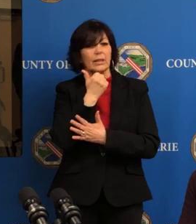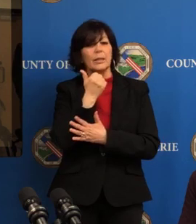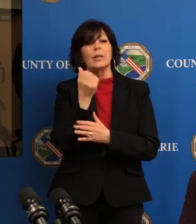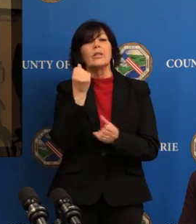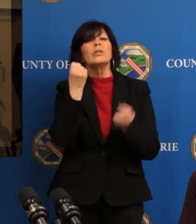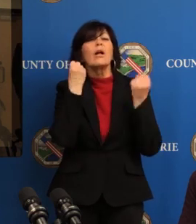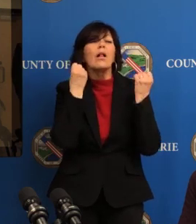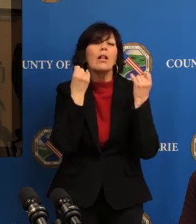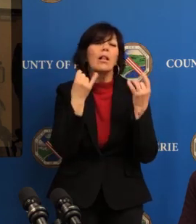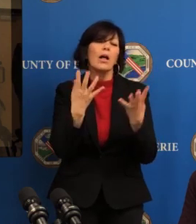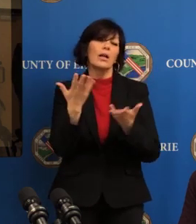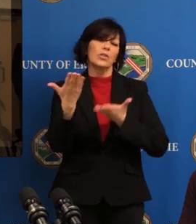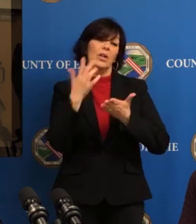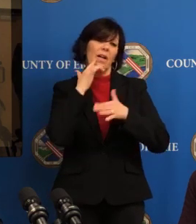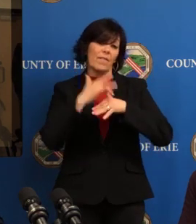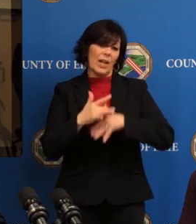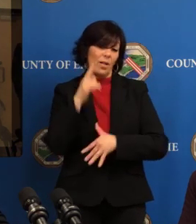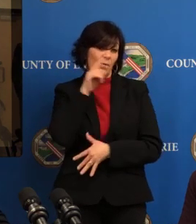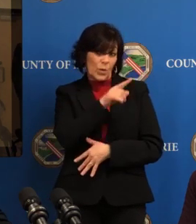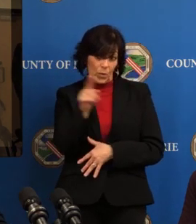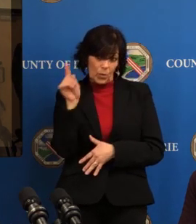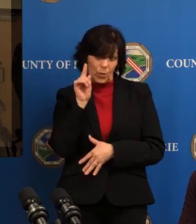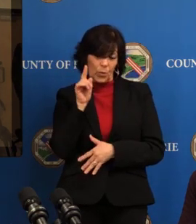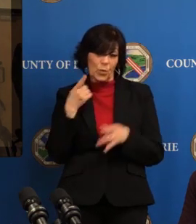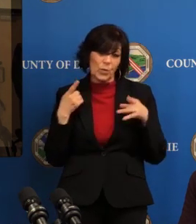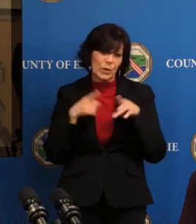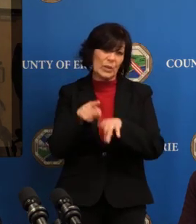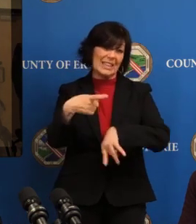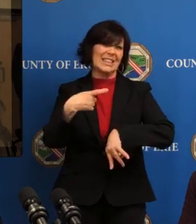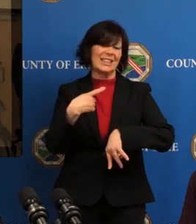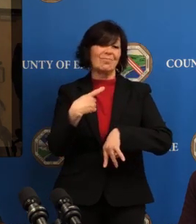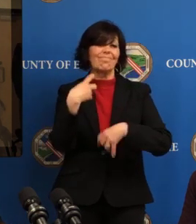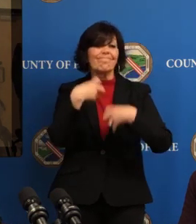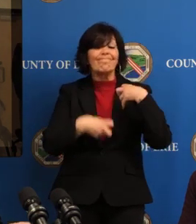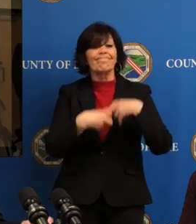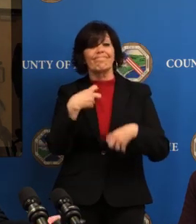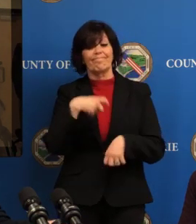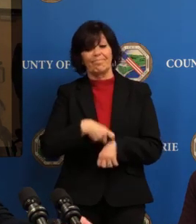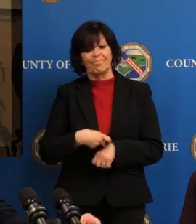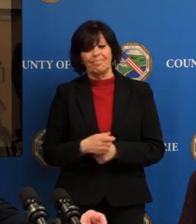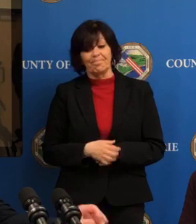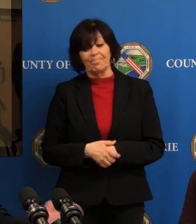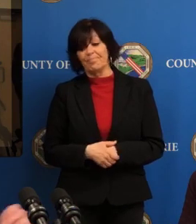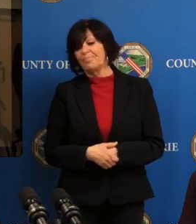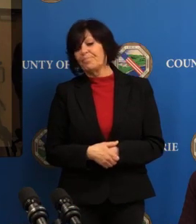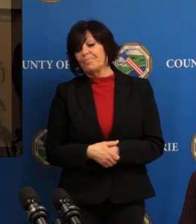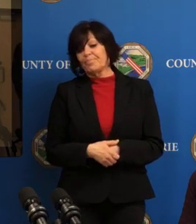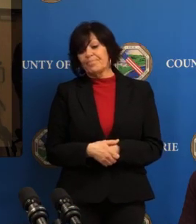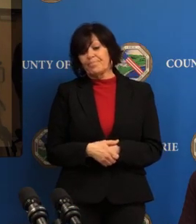lots of services that are available for you during these trying times.